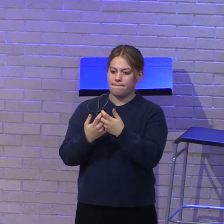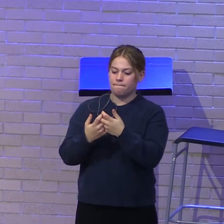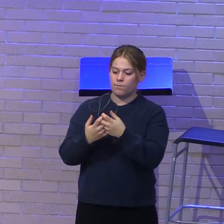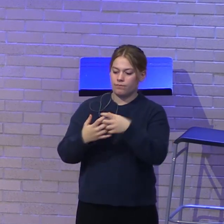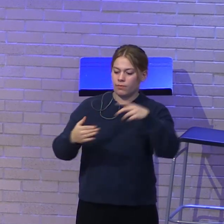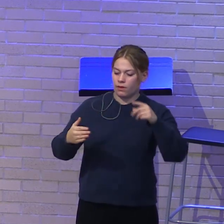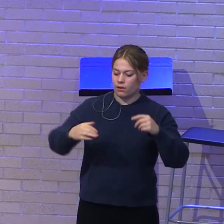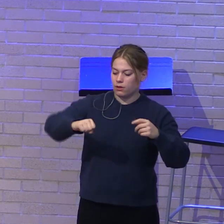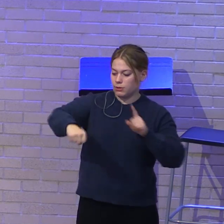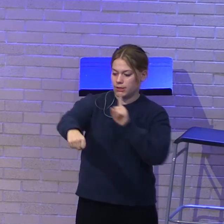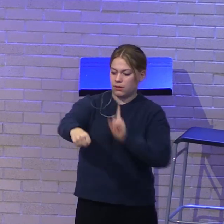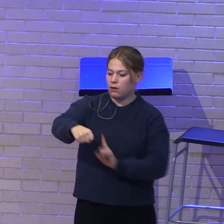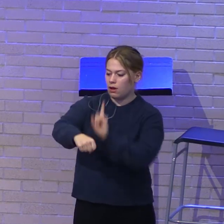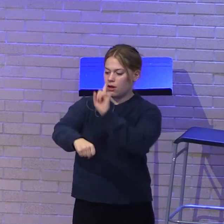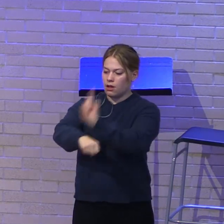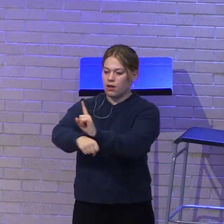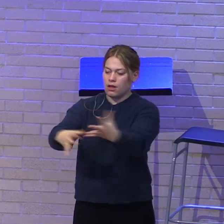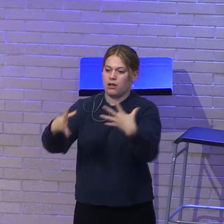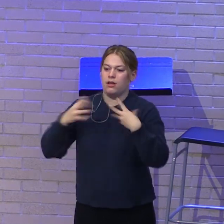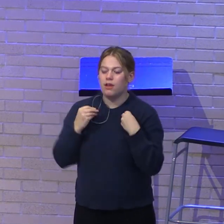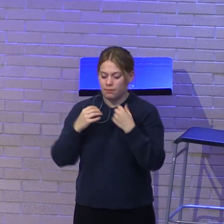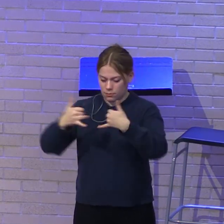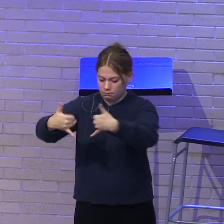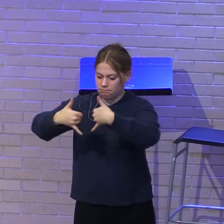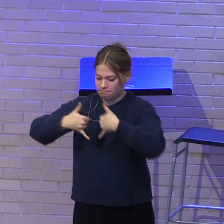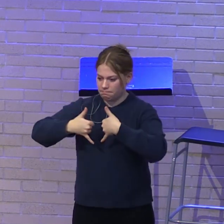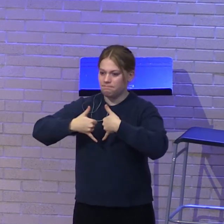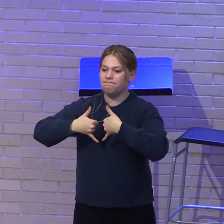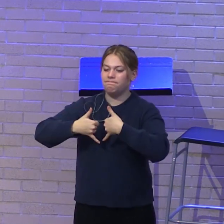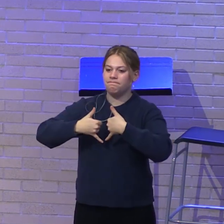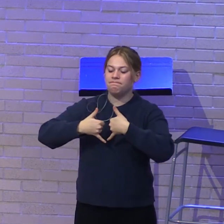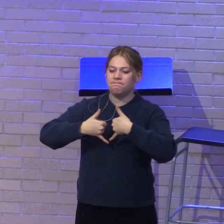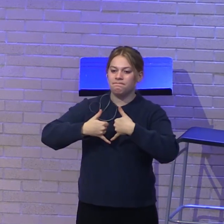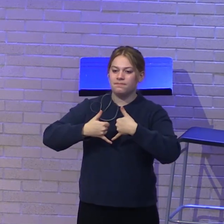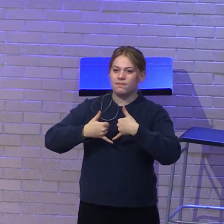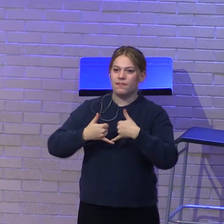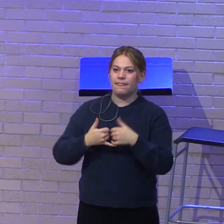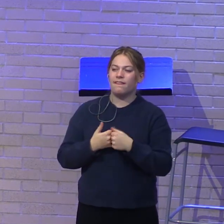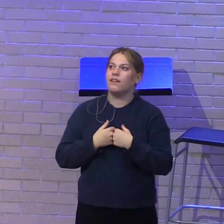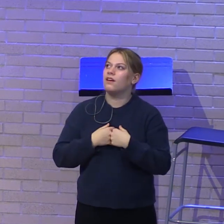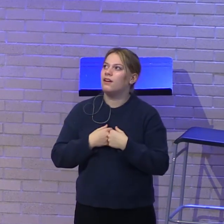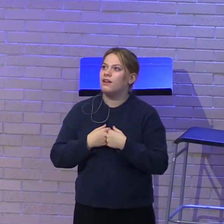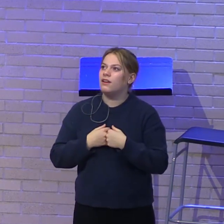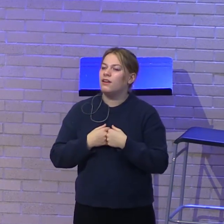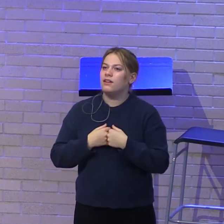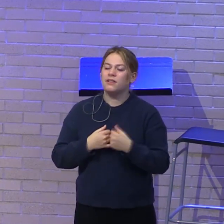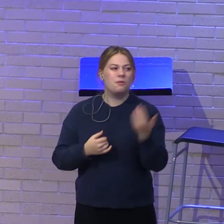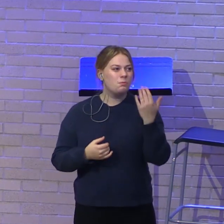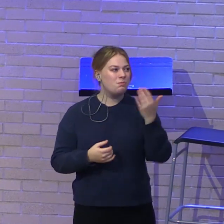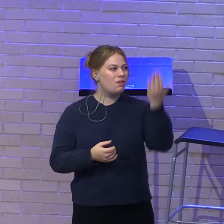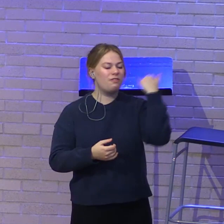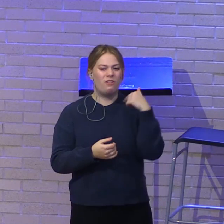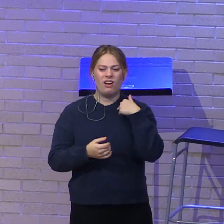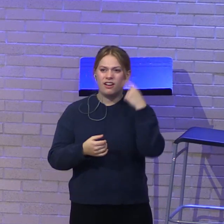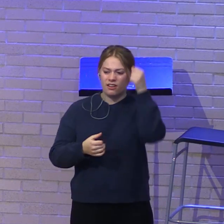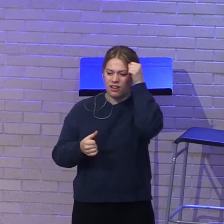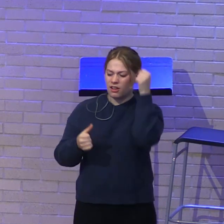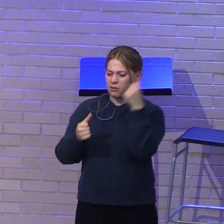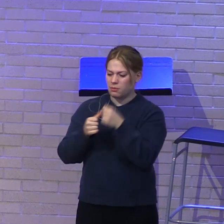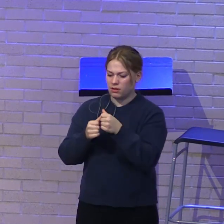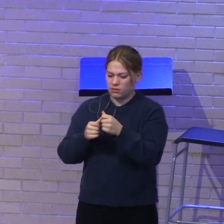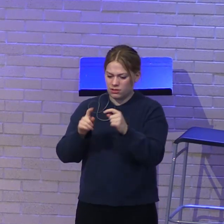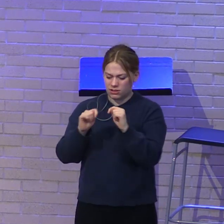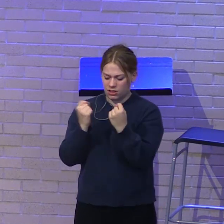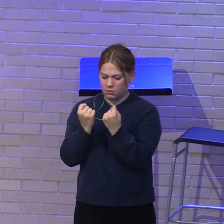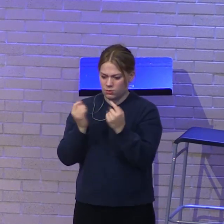the trophy for first place. And this whole time I was just picturing what it used to be, that team of super tight-knit